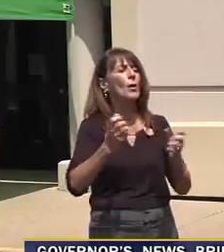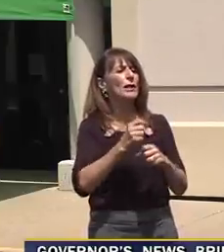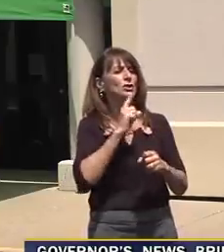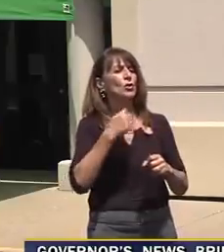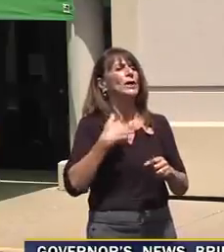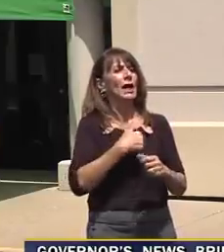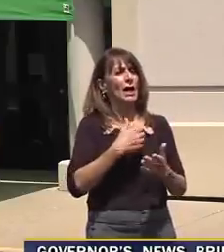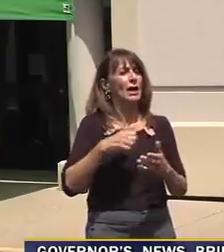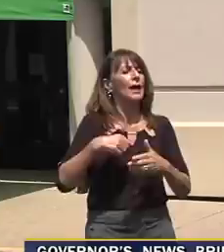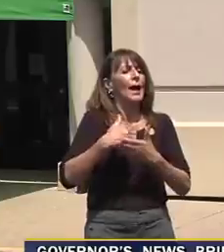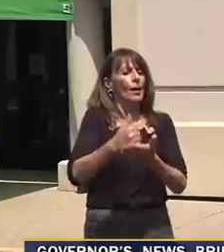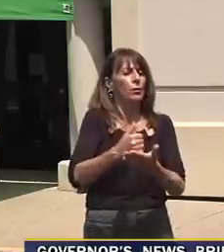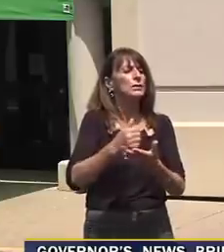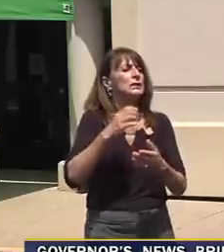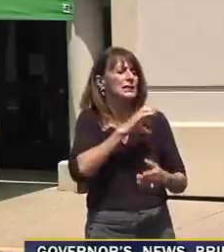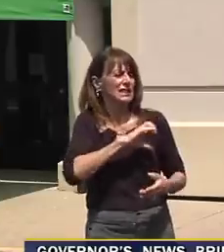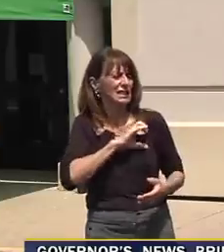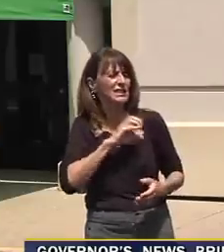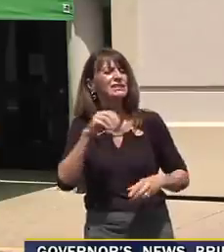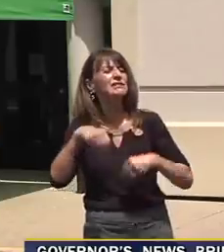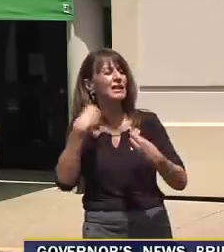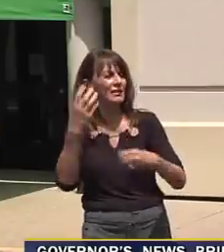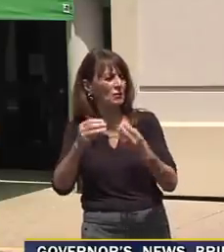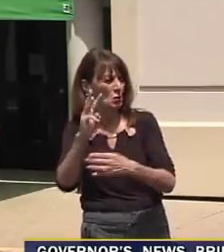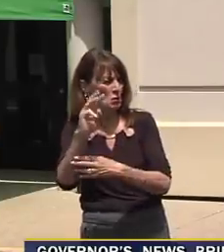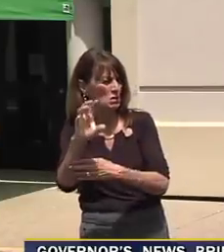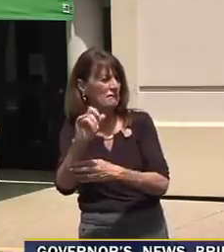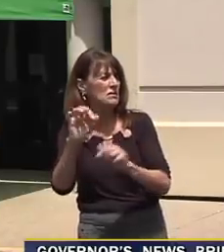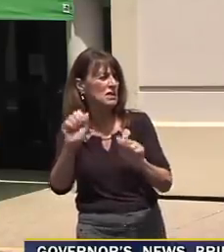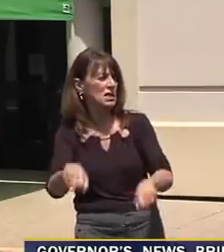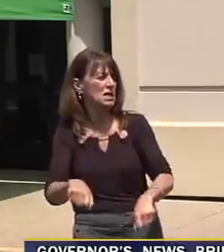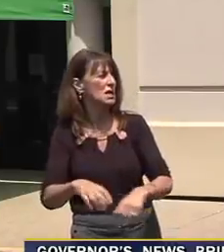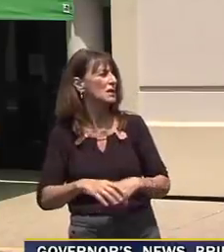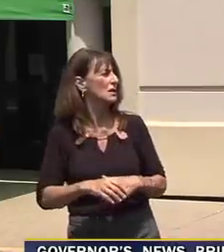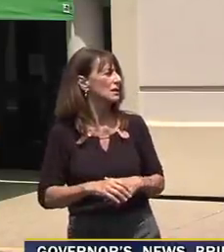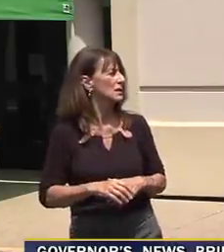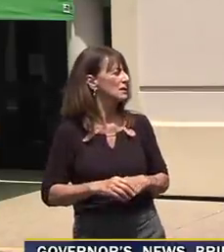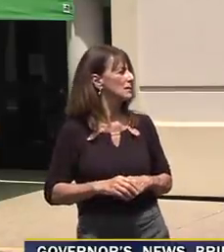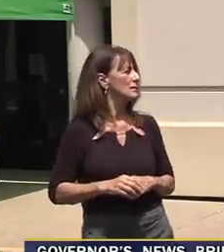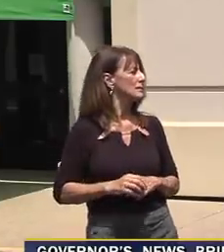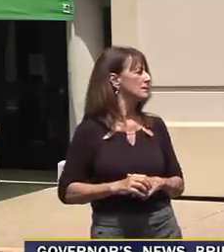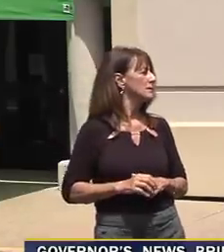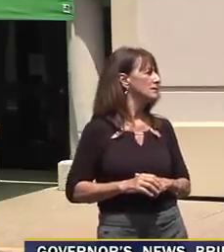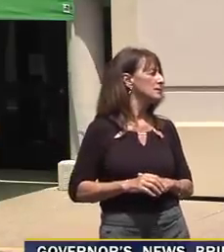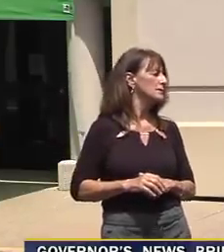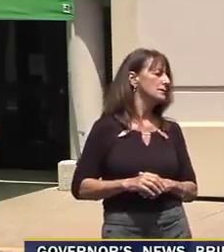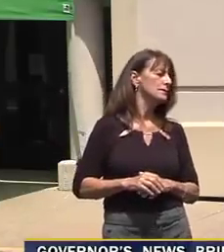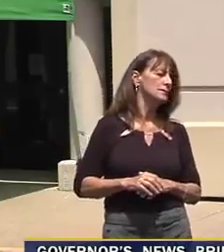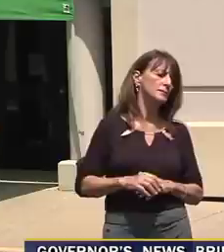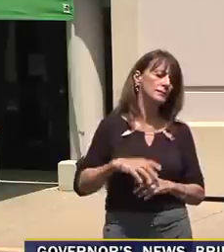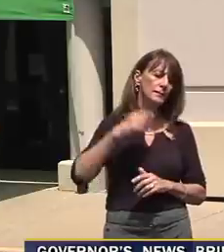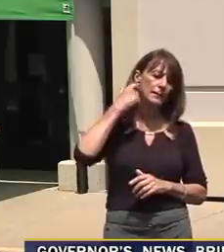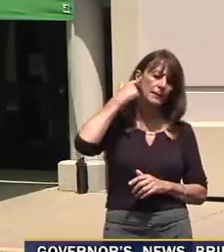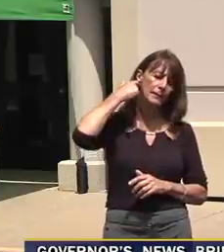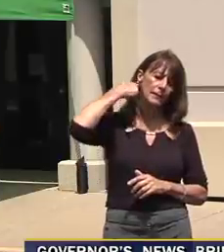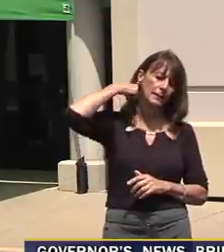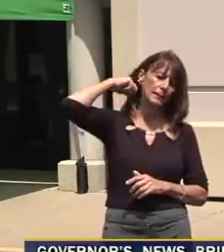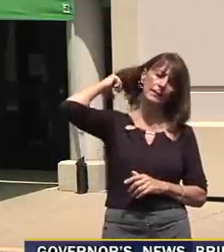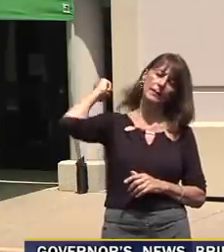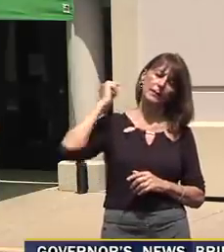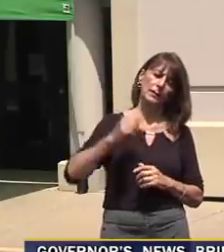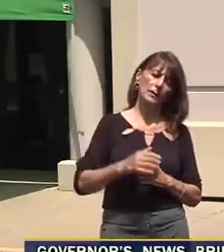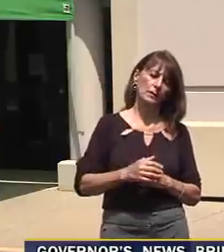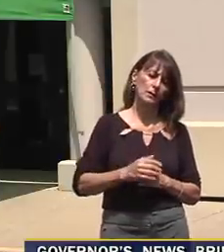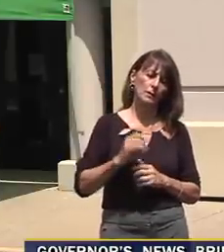there. Of the Workers' Compensation Commission and several other panelists also raised a concern that if Connecticut were to adopt such a